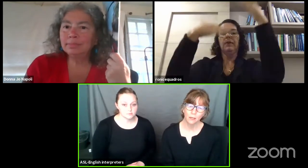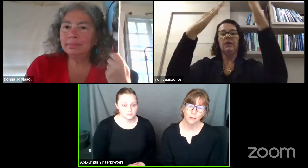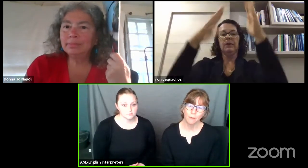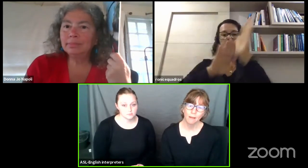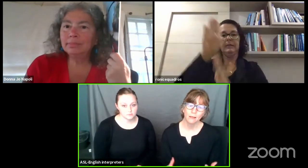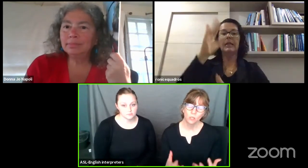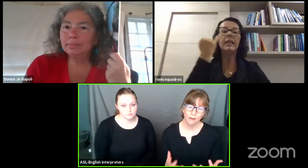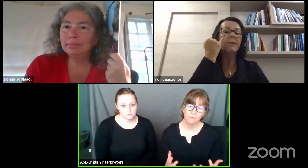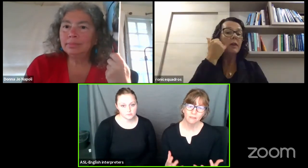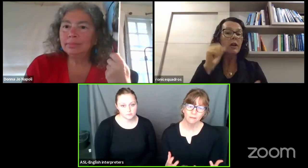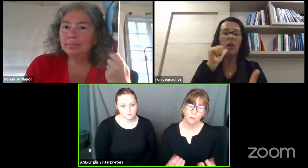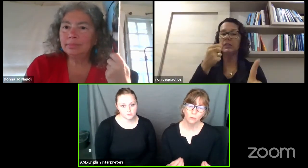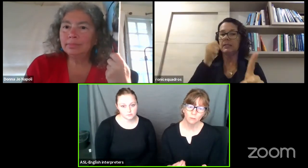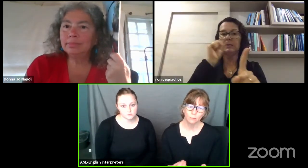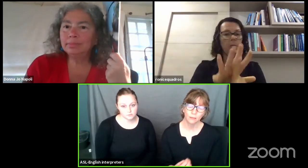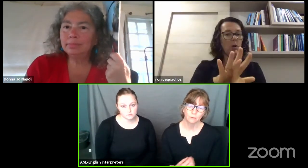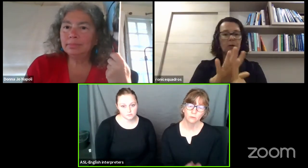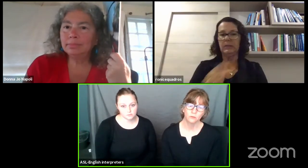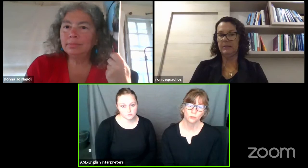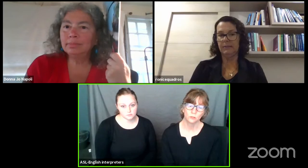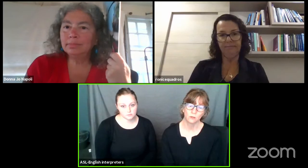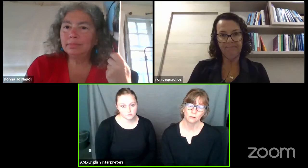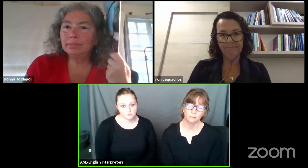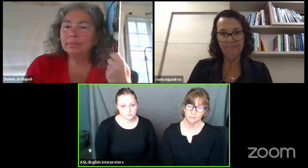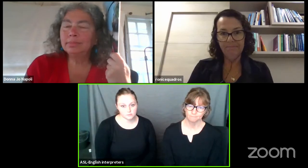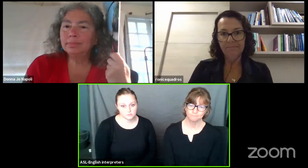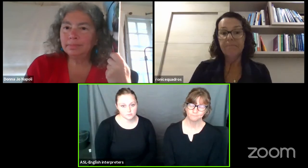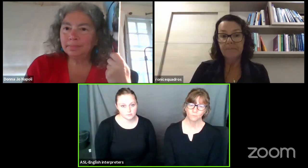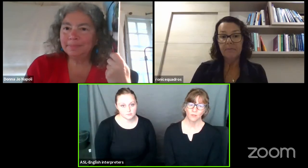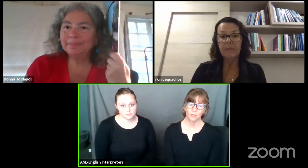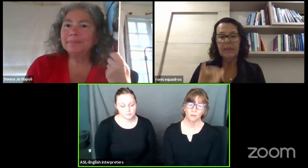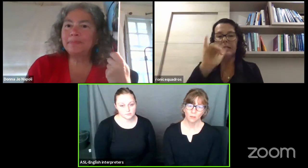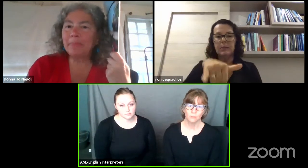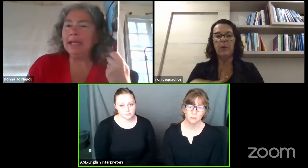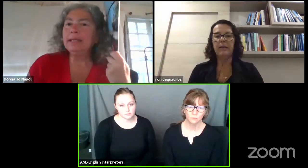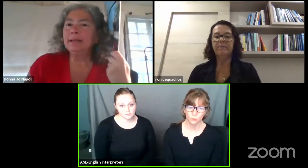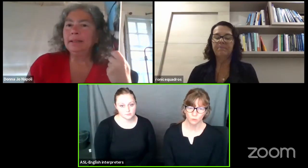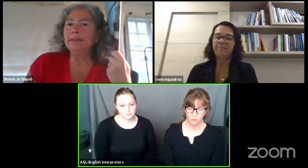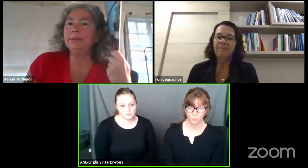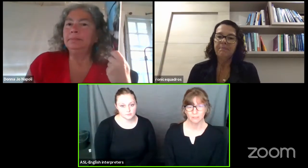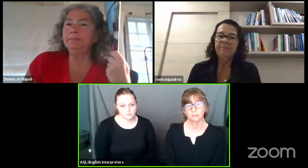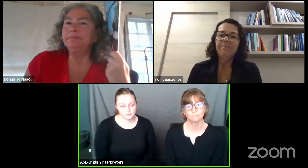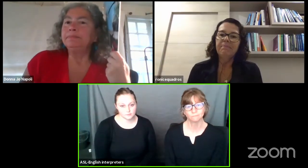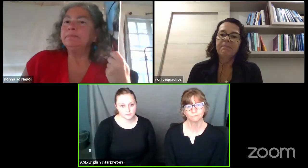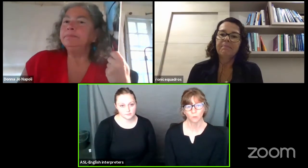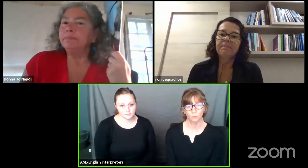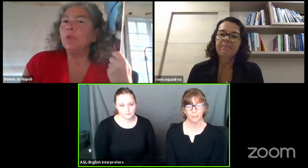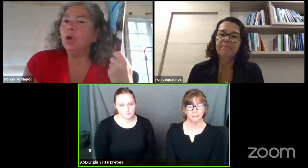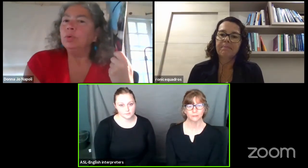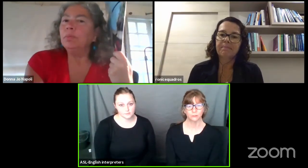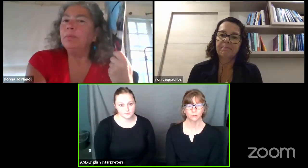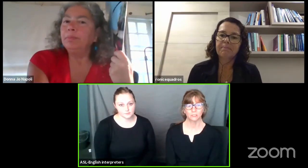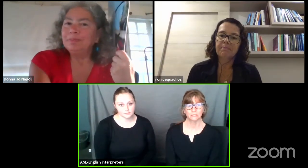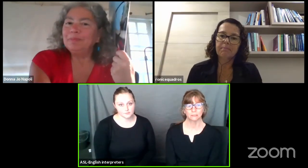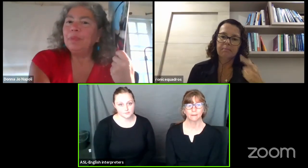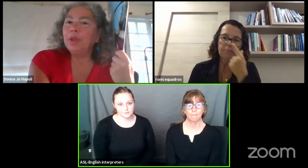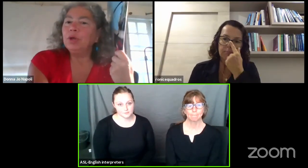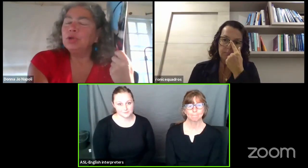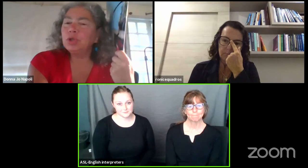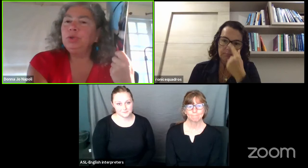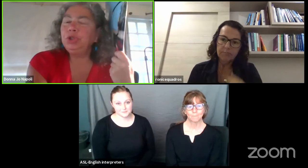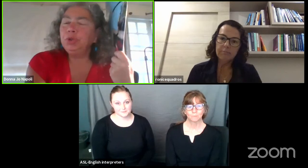amount of time. Not having that will impact their future development, not being exposed to it. So hope that answers your